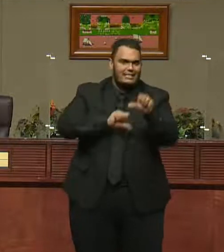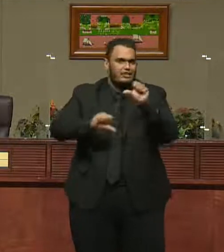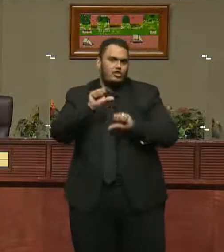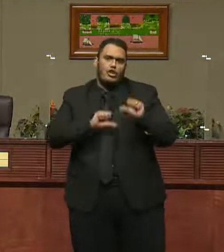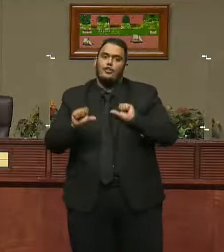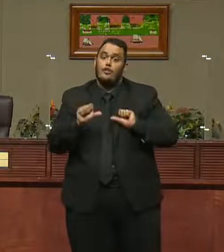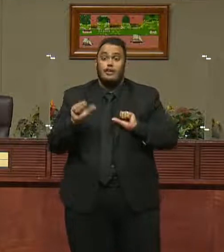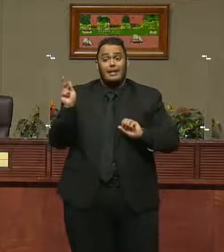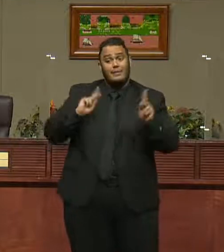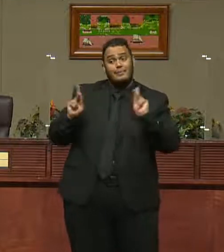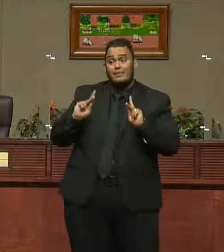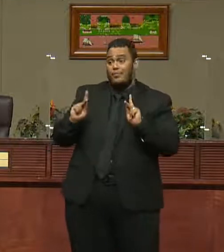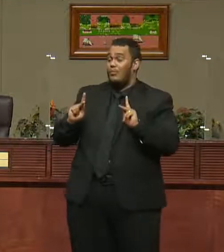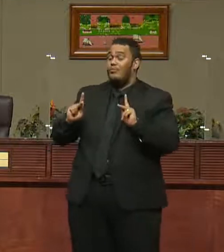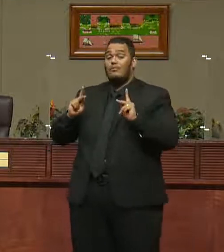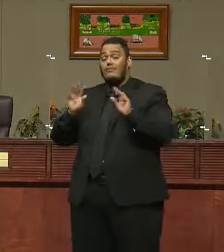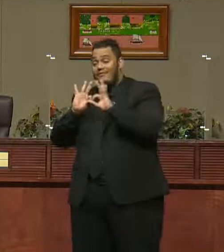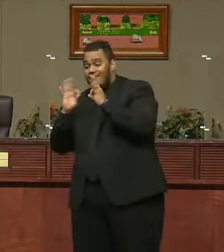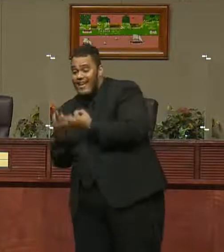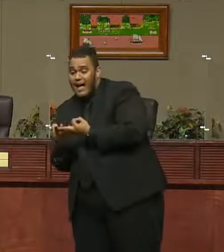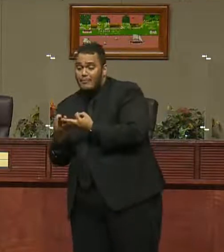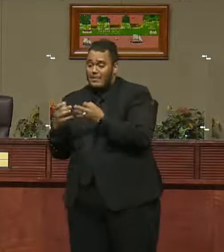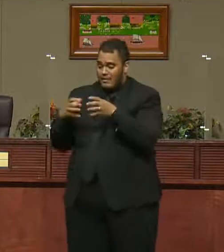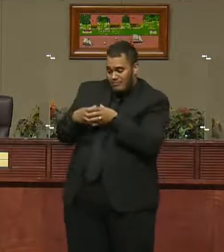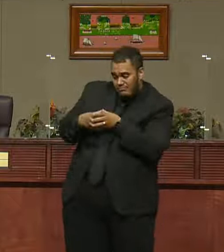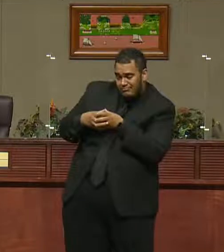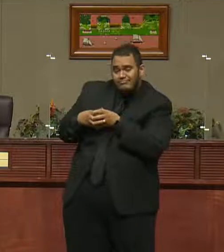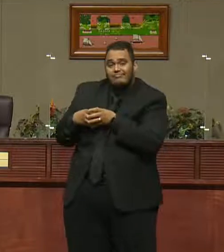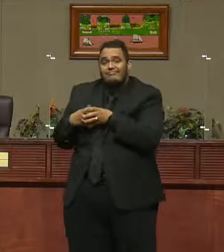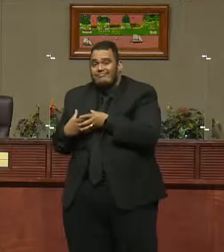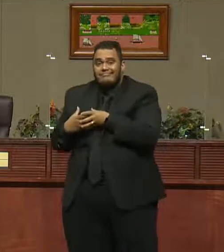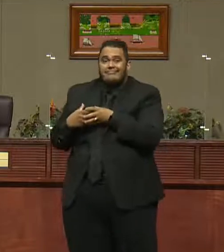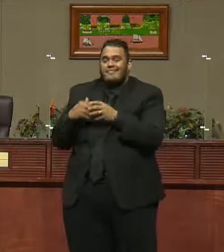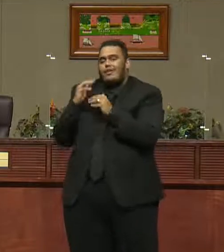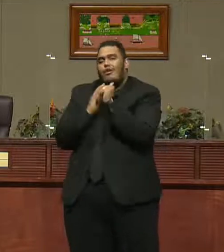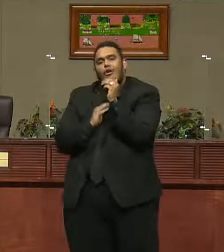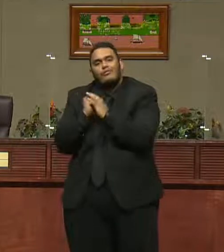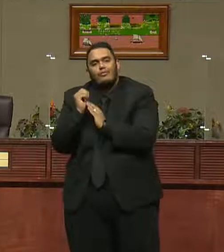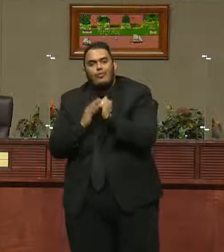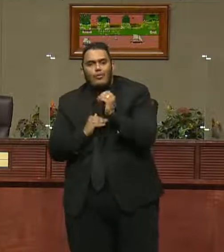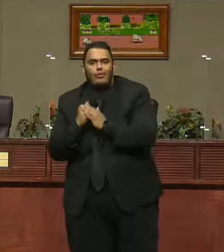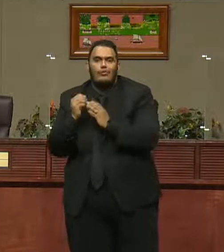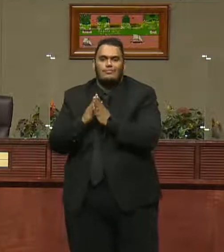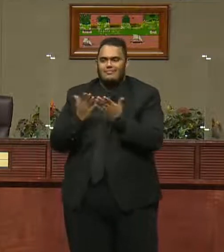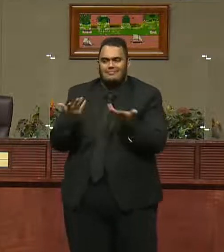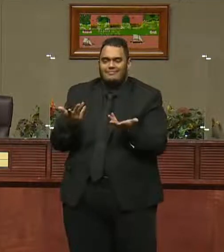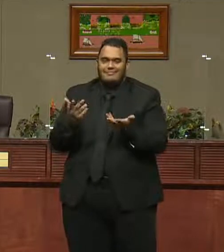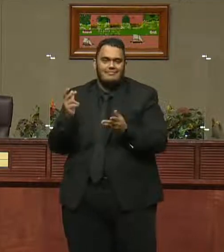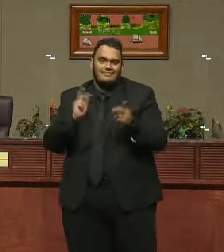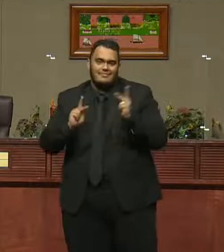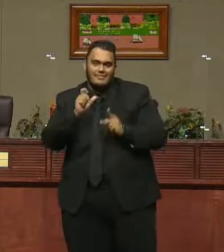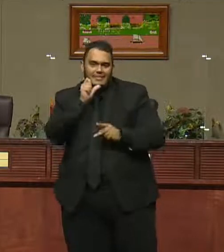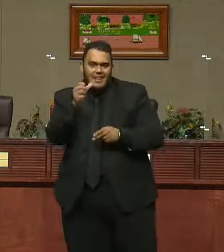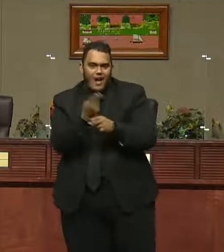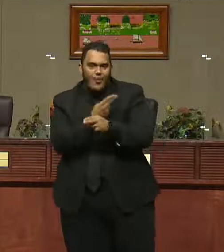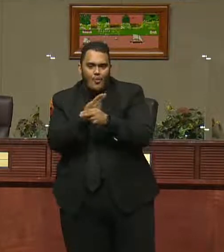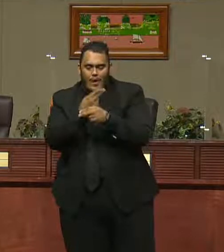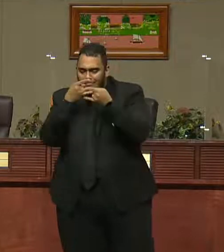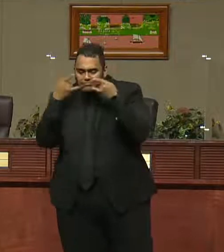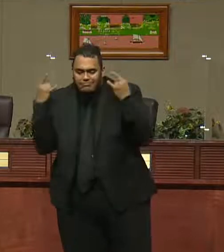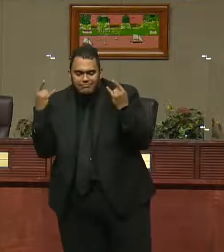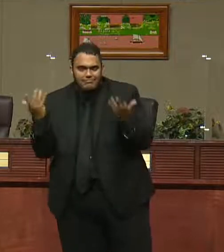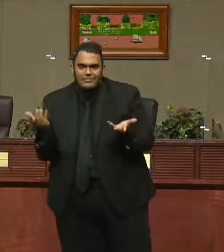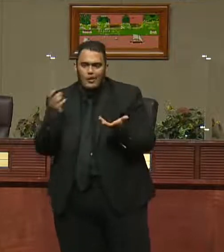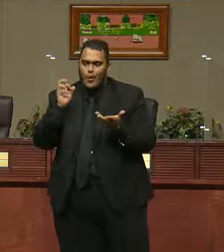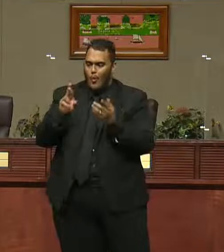people that they live with, and wearing a mask inside your house is probably almost unheard of, or even social distancing inside of your house is